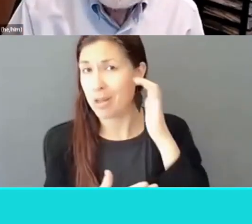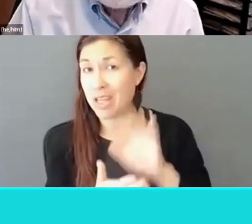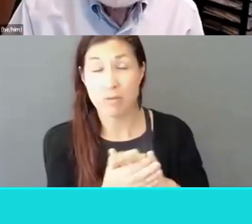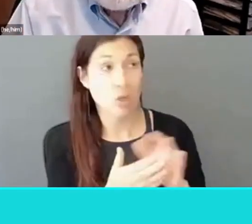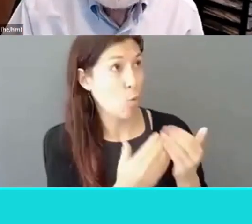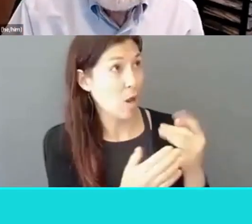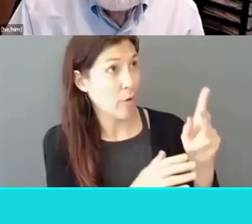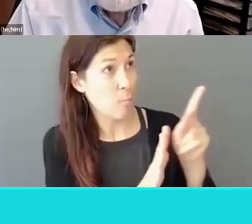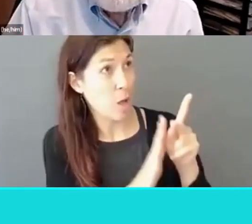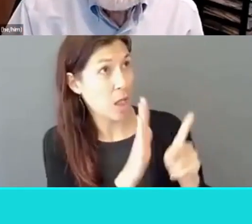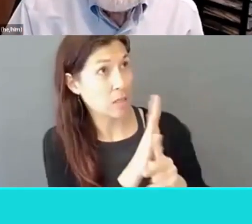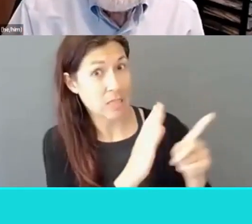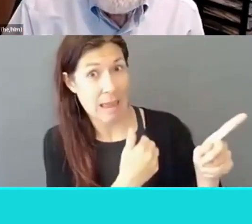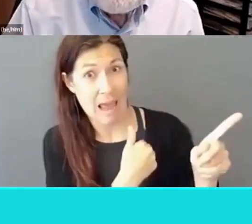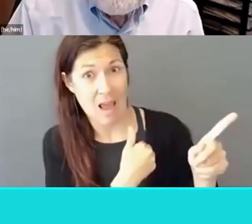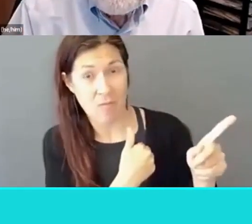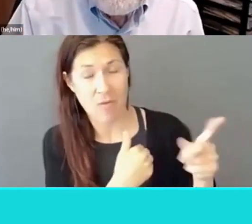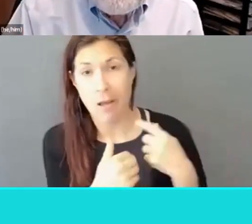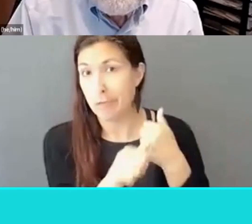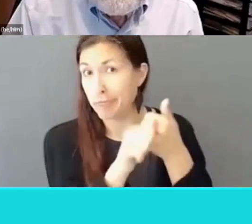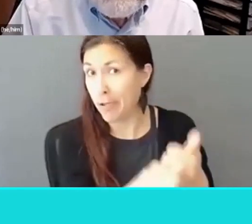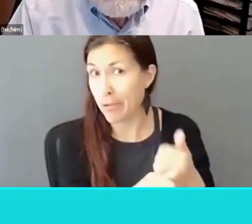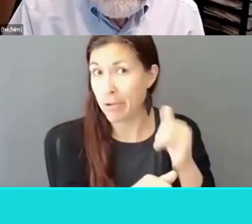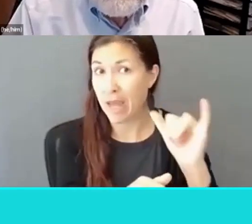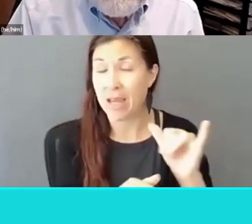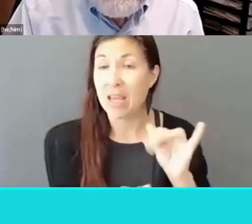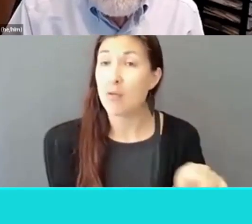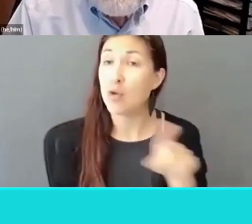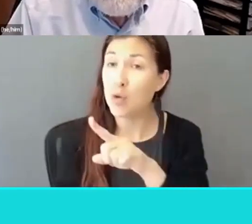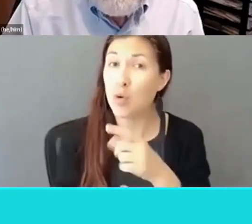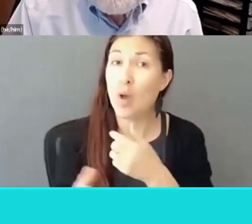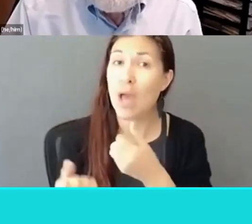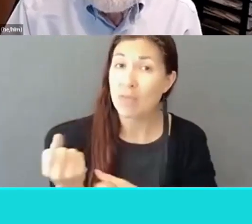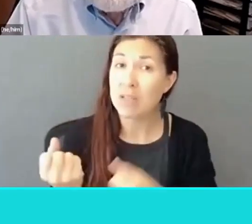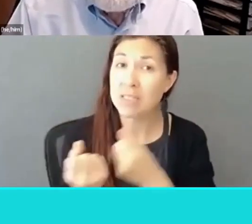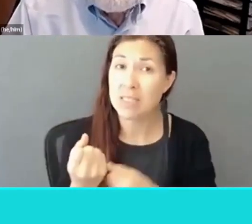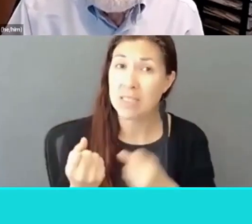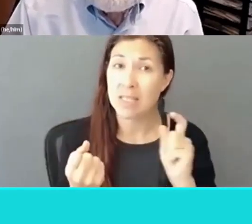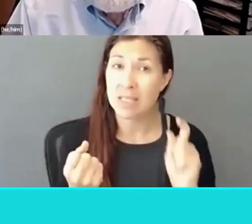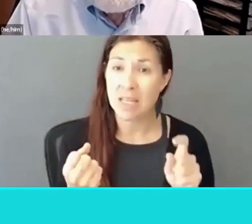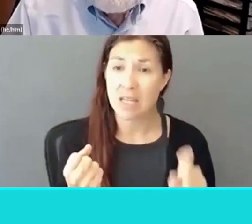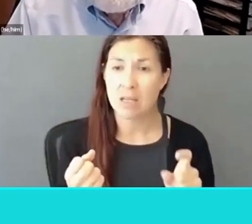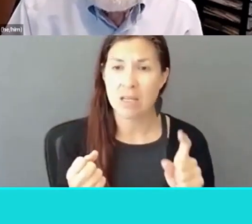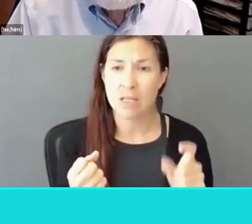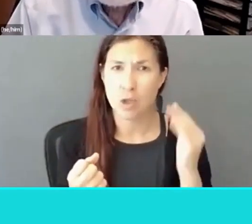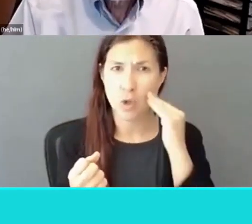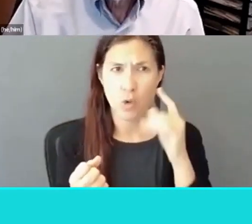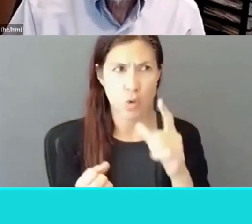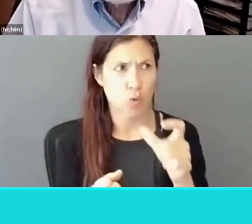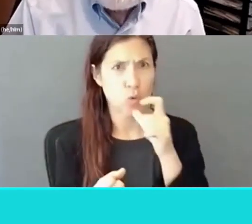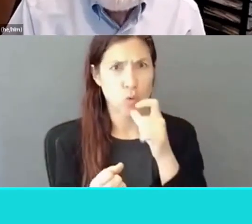denied at each stage. The first stage is a very